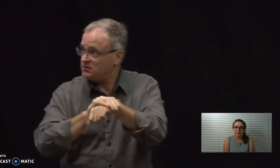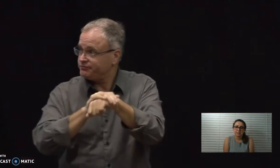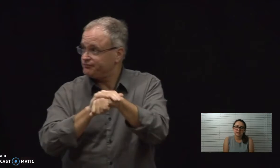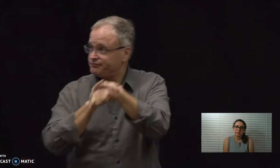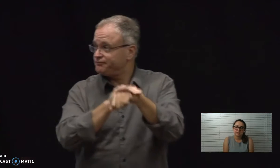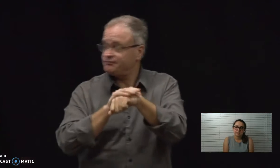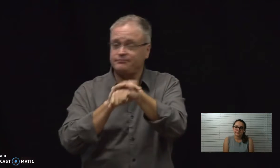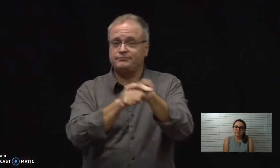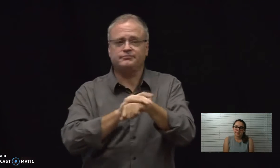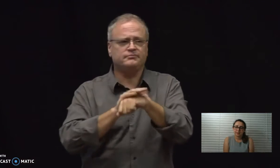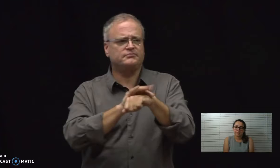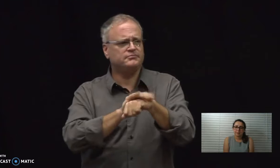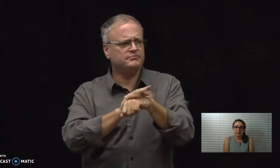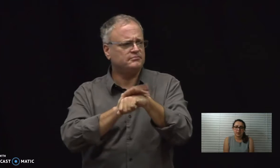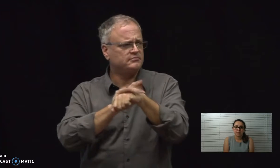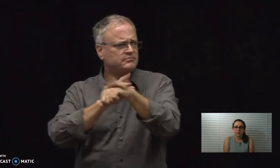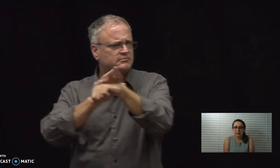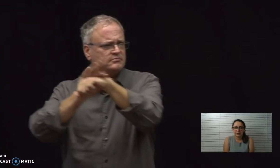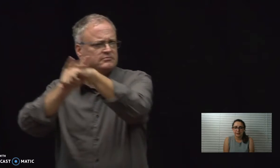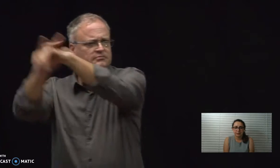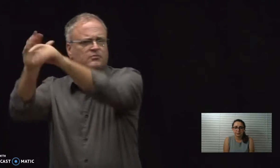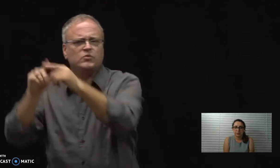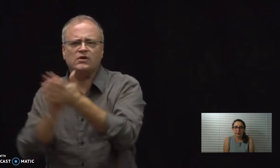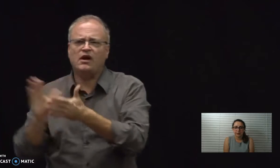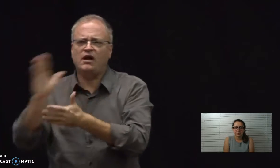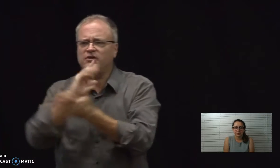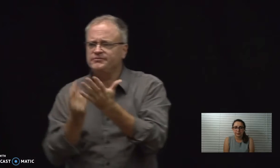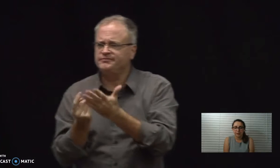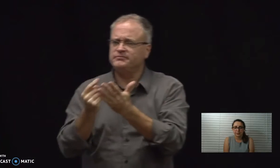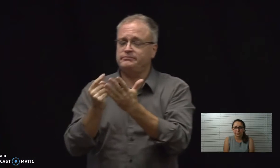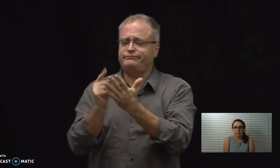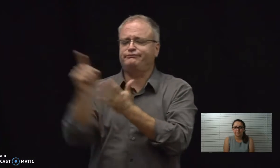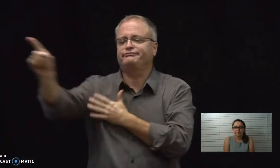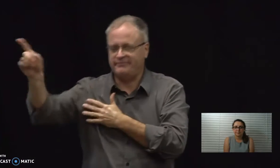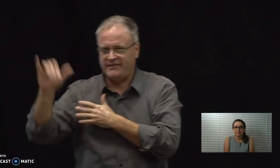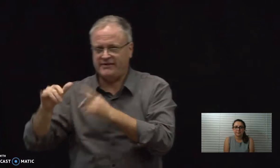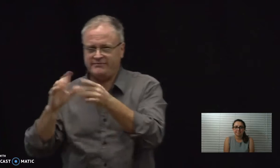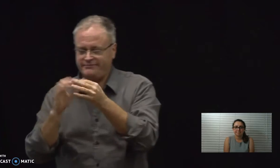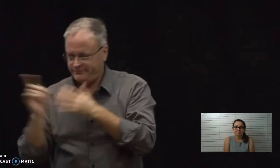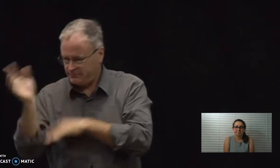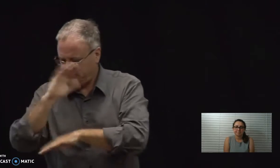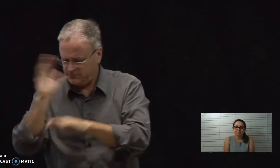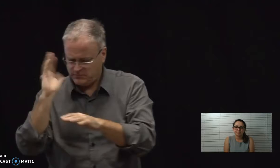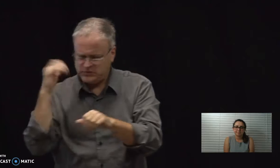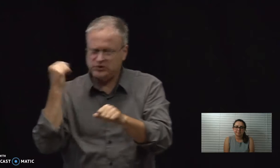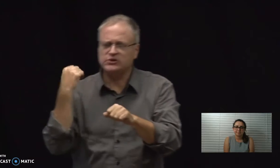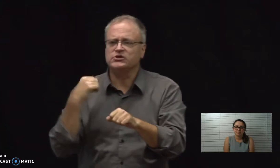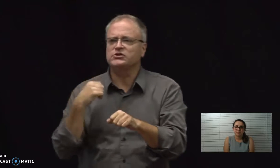could. So I was just writing in English all the way up and through college.